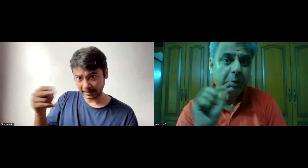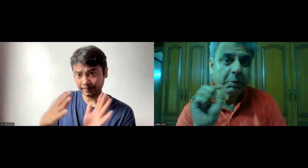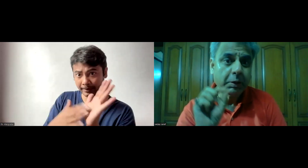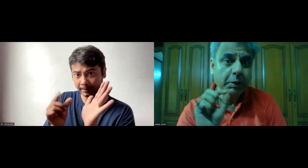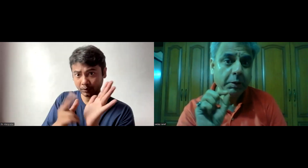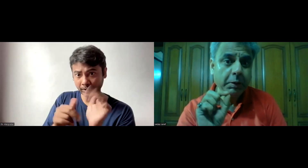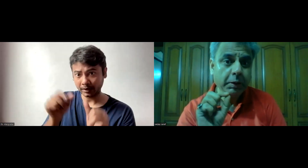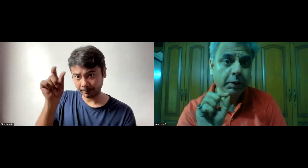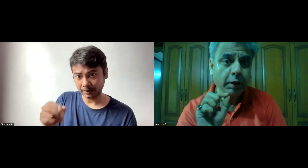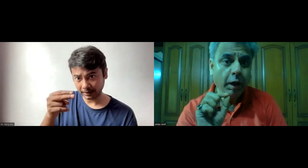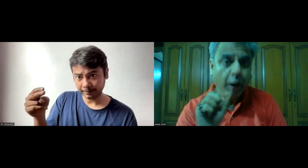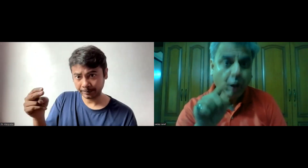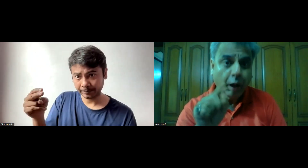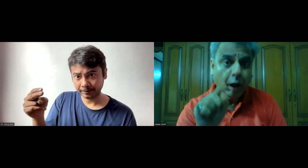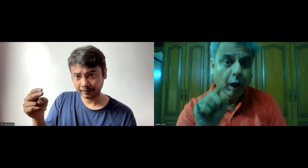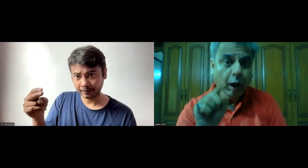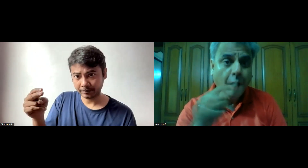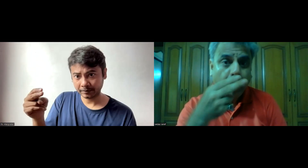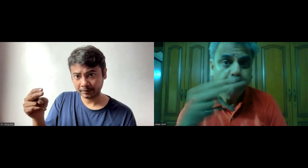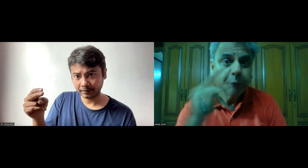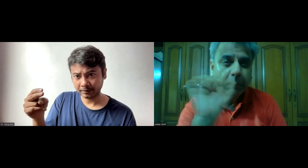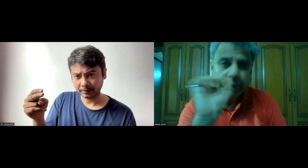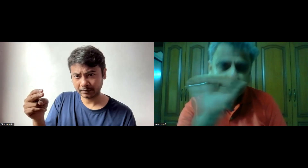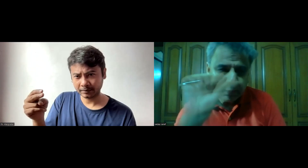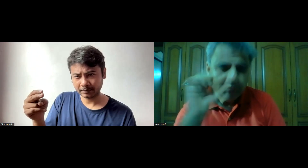Muni is there. Muna, though, I don't know. Muni or Muna?